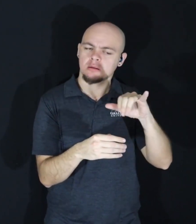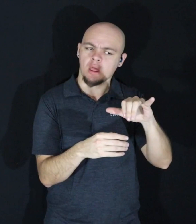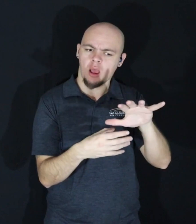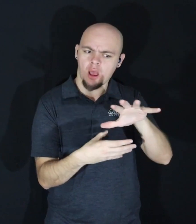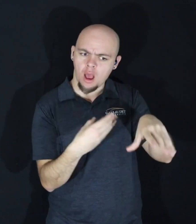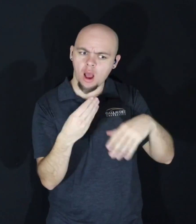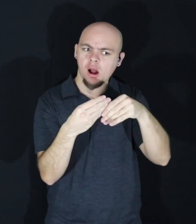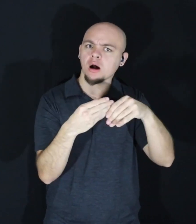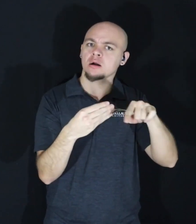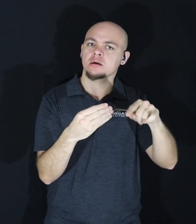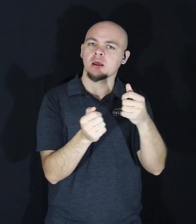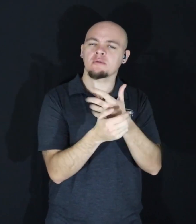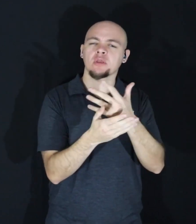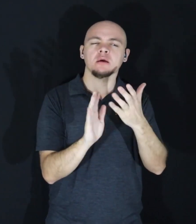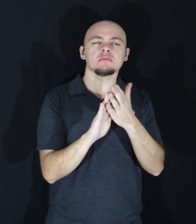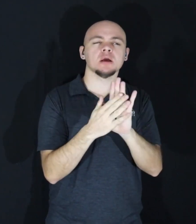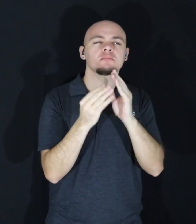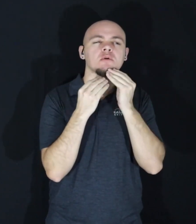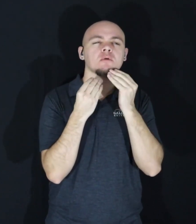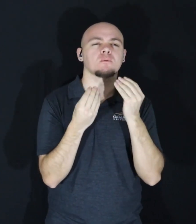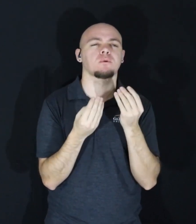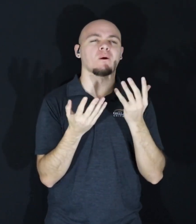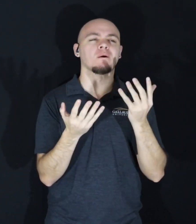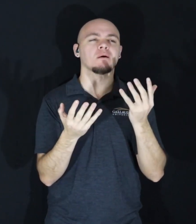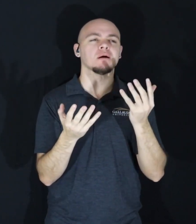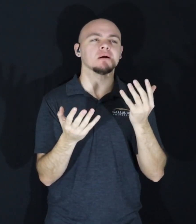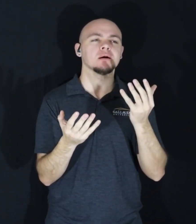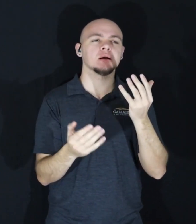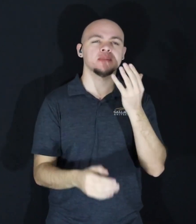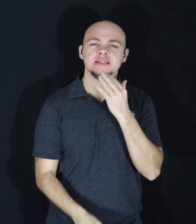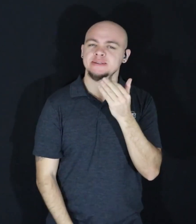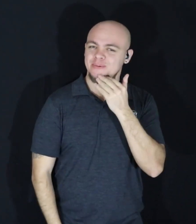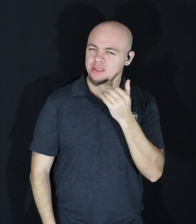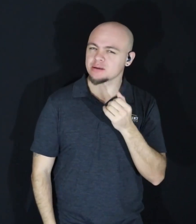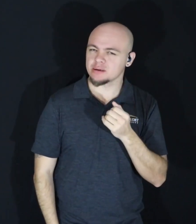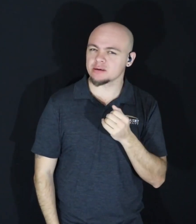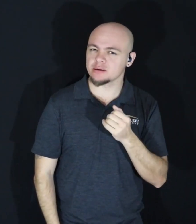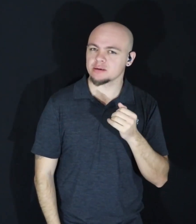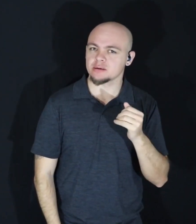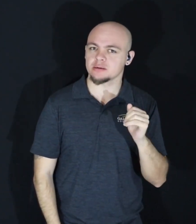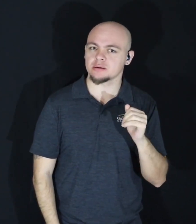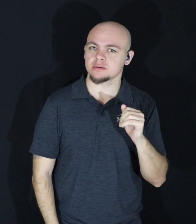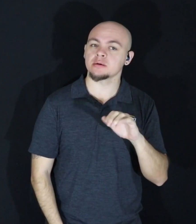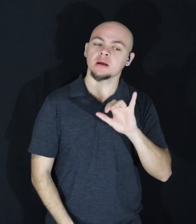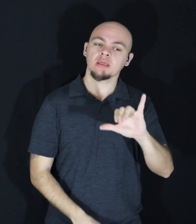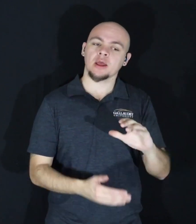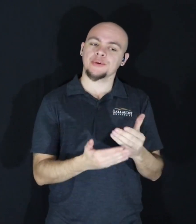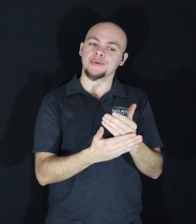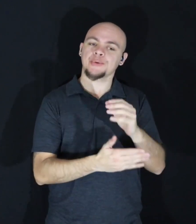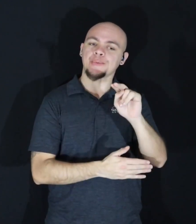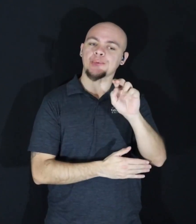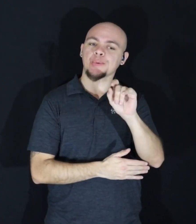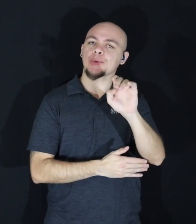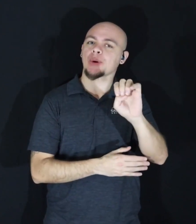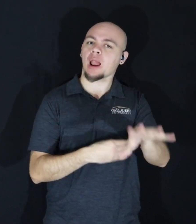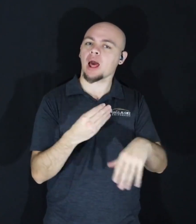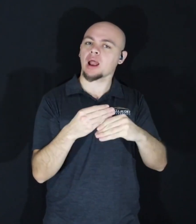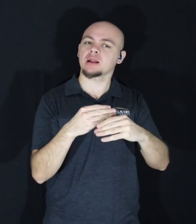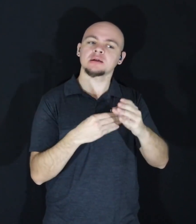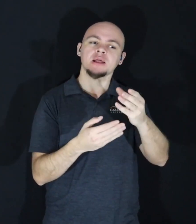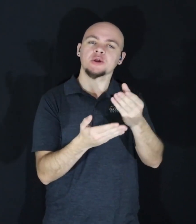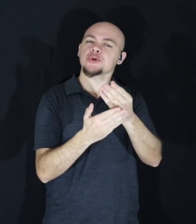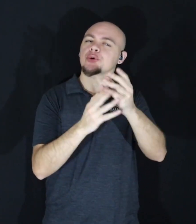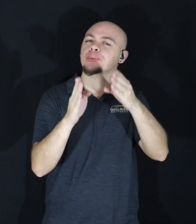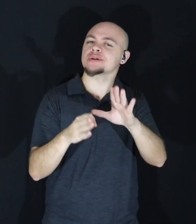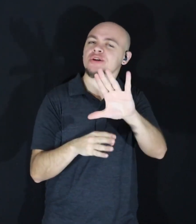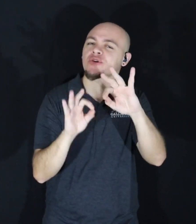it makes everything warmer and sweeter. Adding a new note is just like adding a new person to your